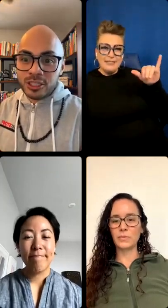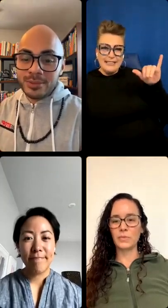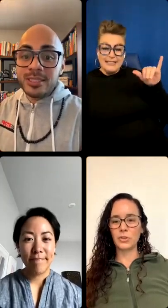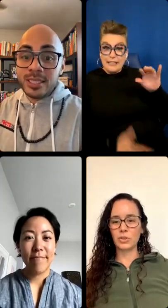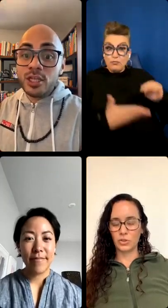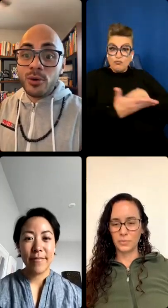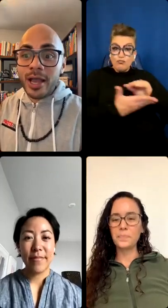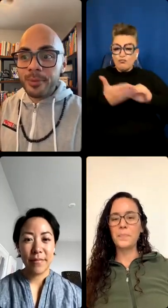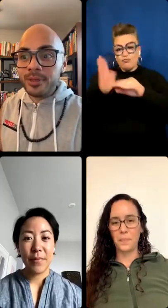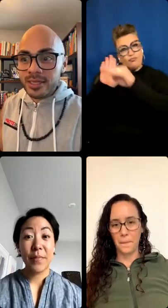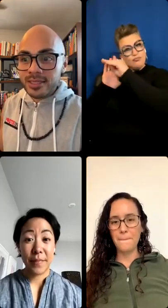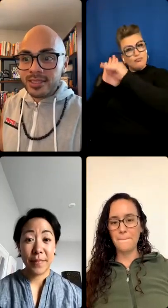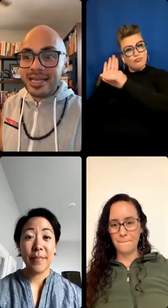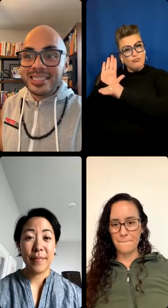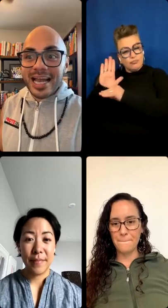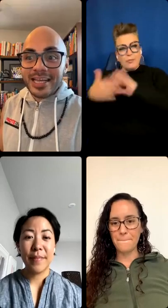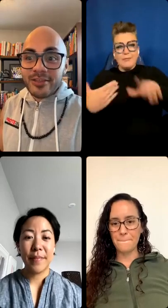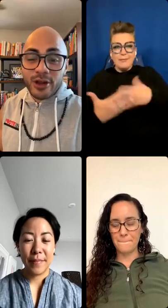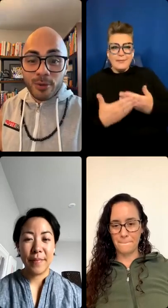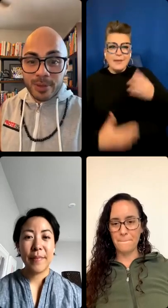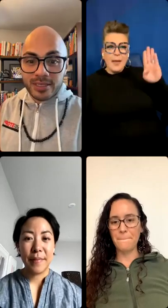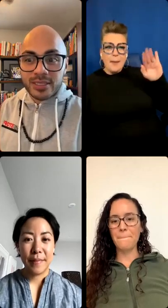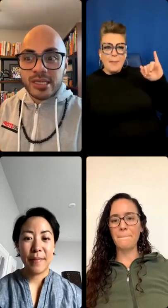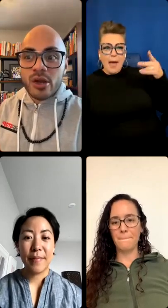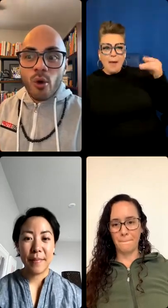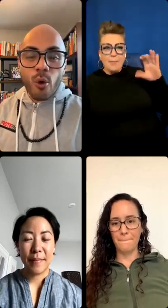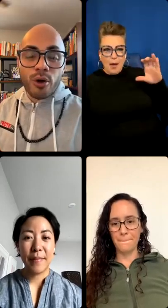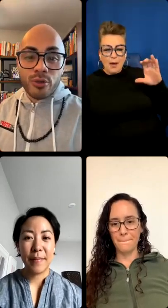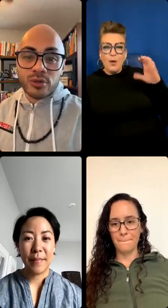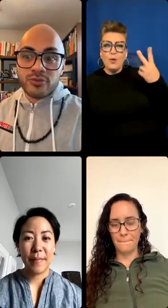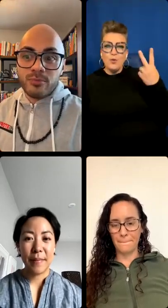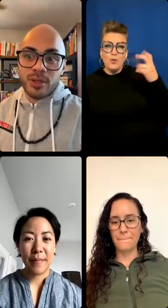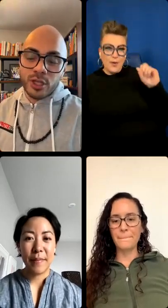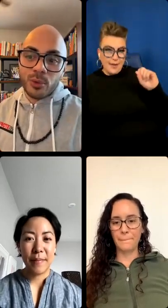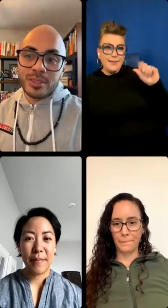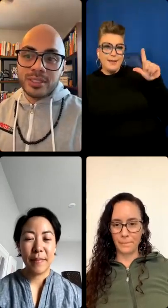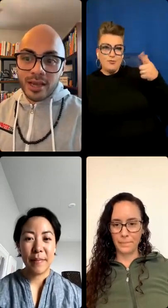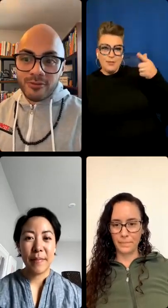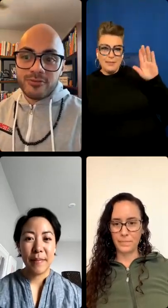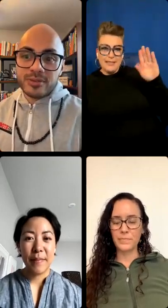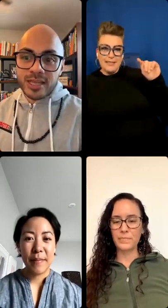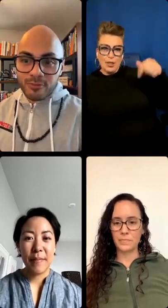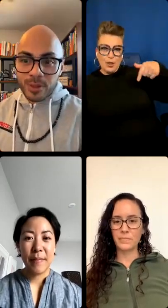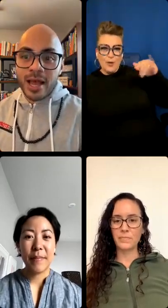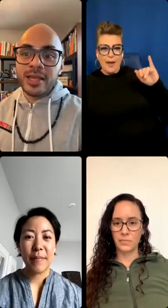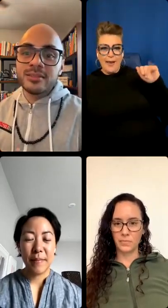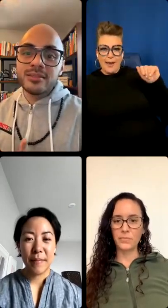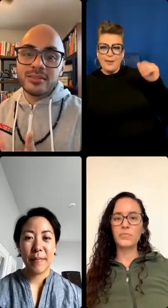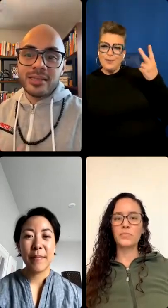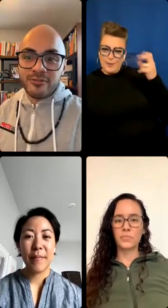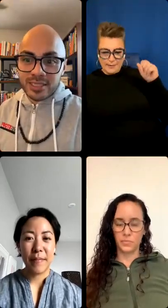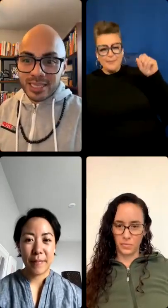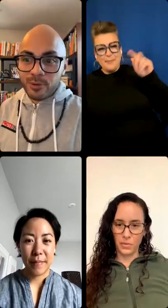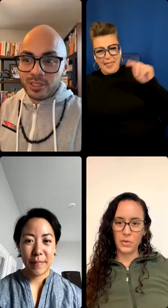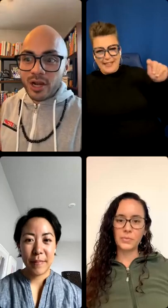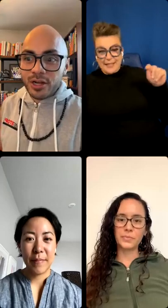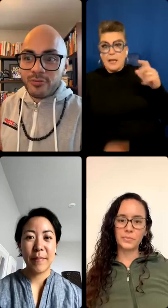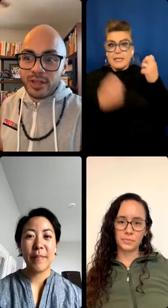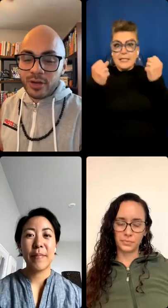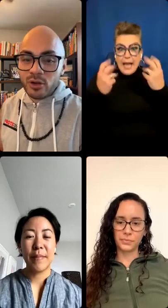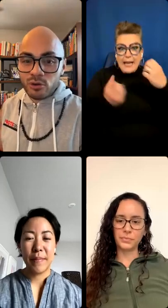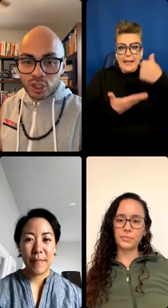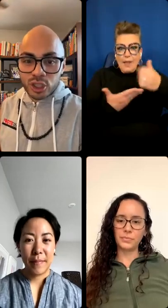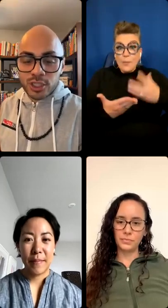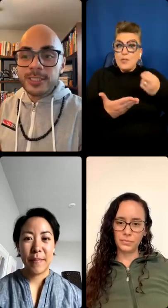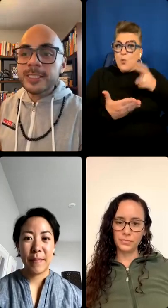2S, LGBTQIA+ signing therapists, or those familiar with deaf, deaf-blind, deaf-disabled, and hard